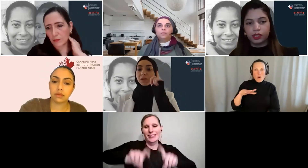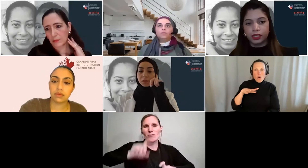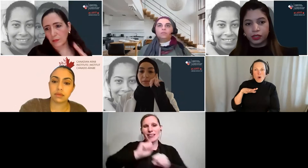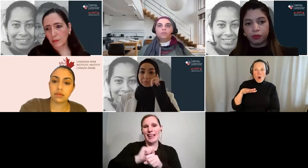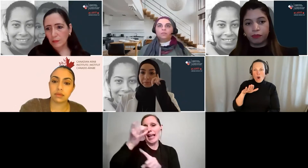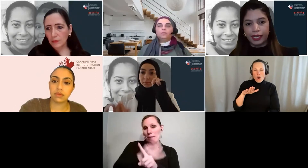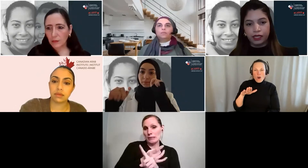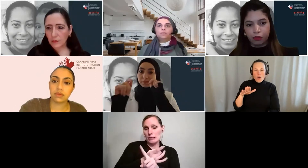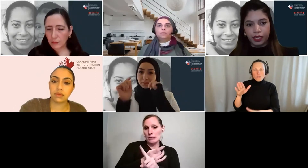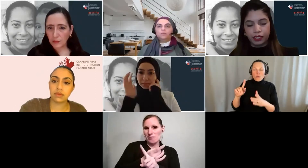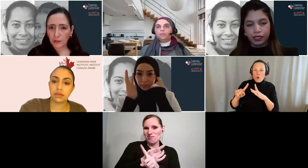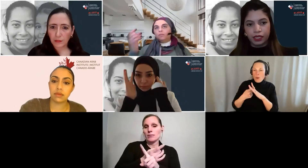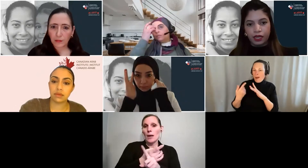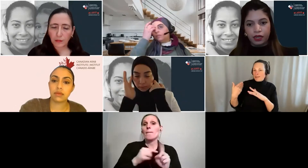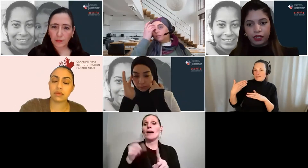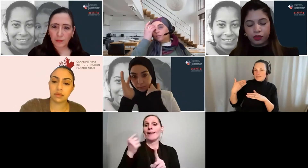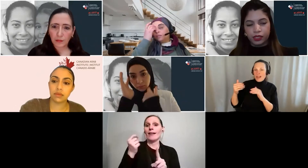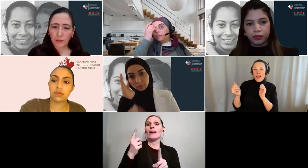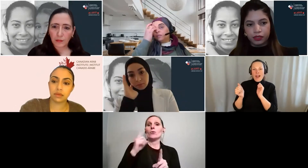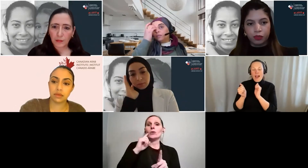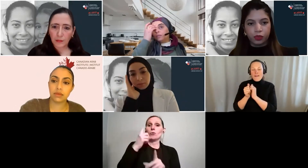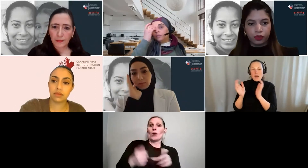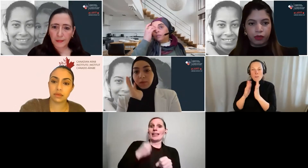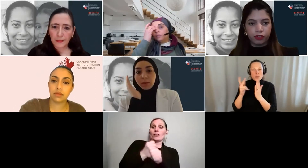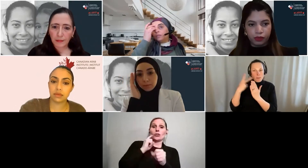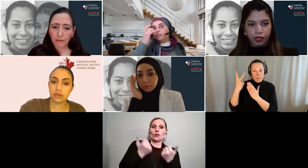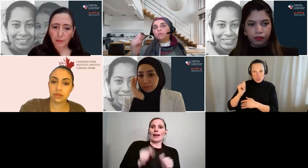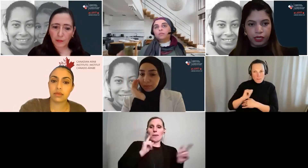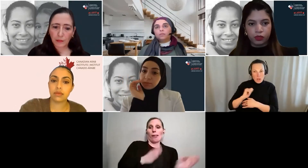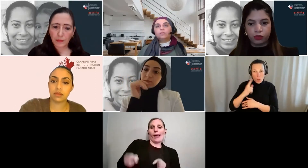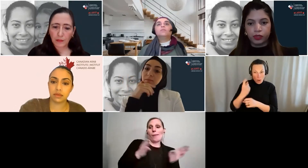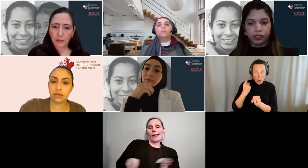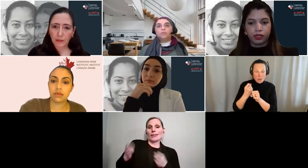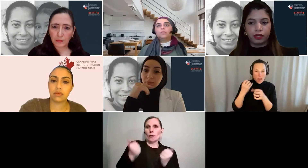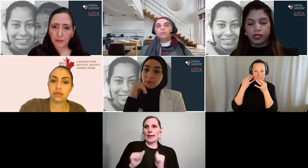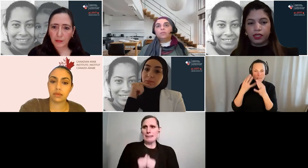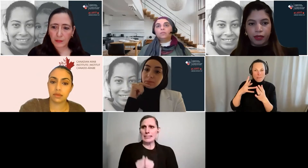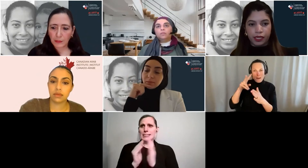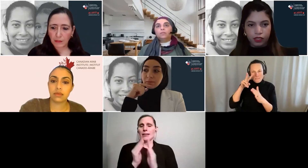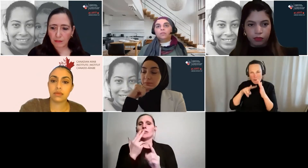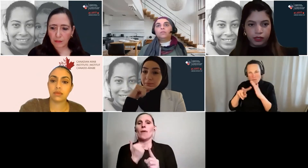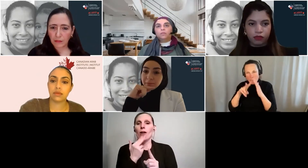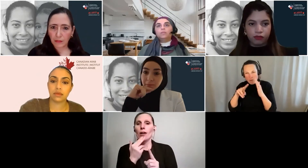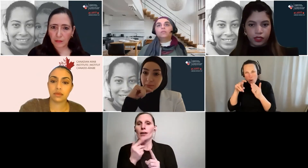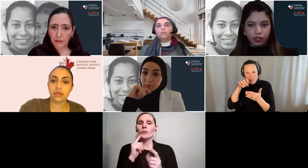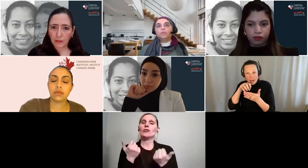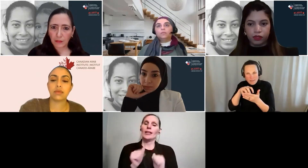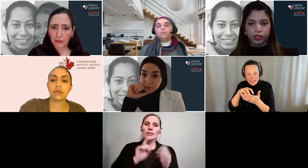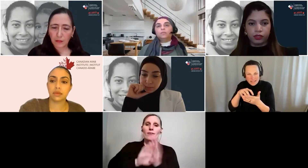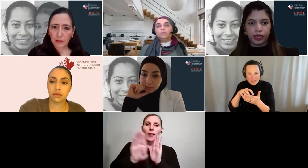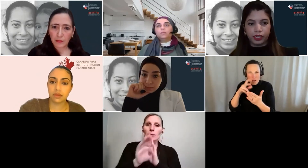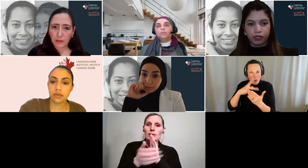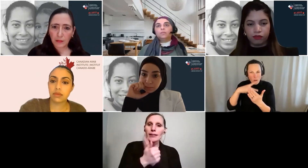also took a year to plan that pilot and really build the program from the ground up. So we worked on capacity building of our staff.